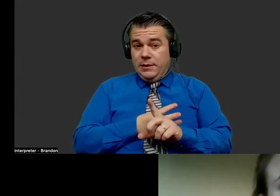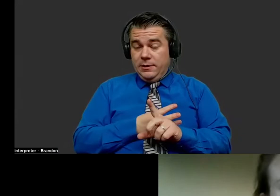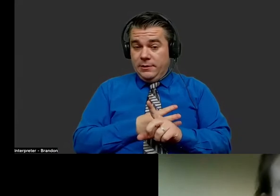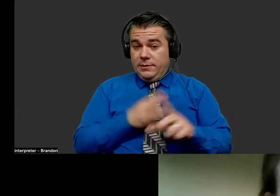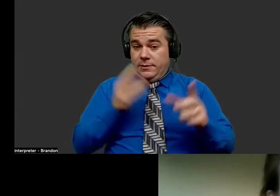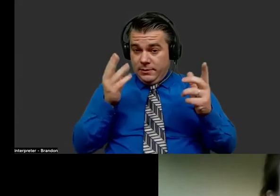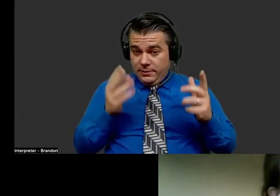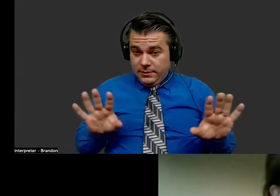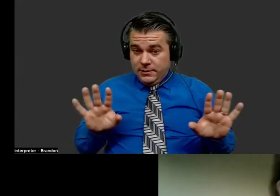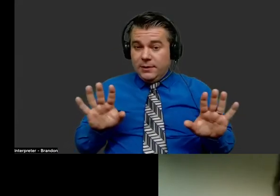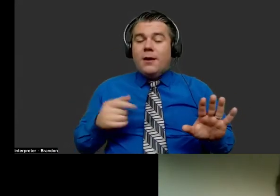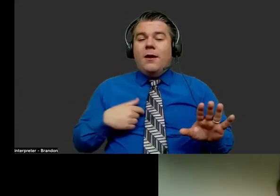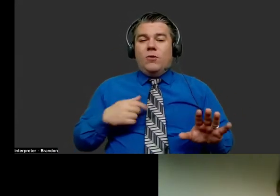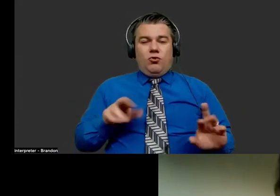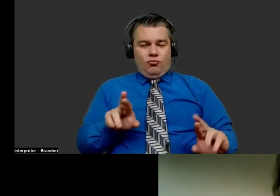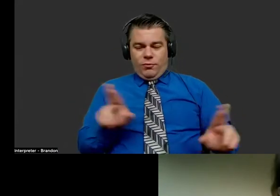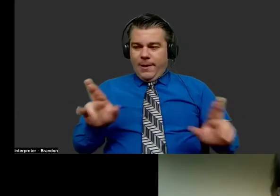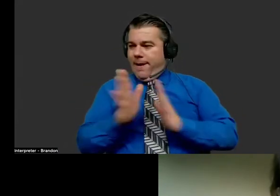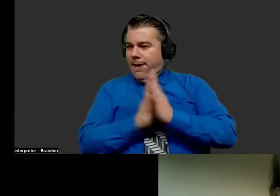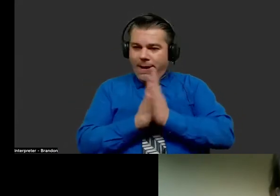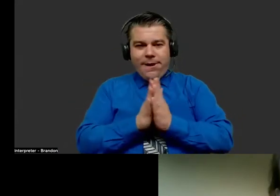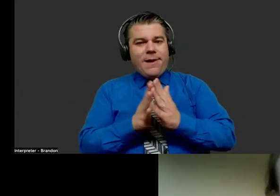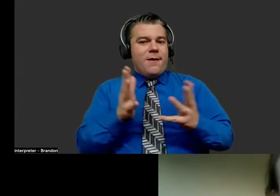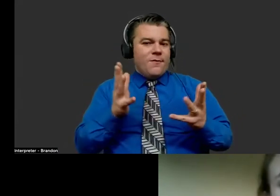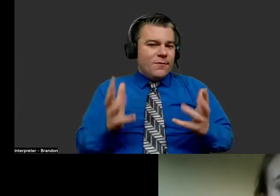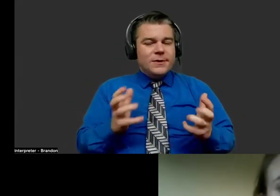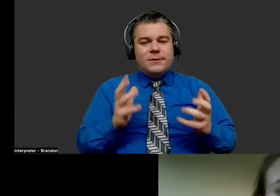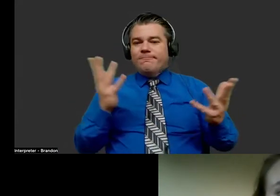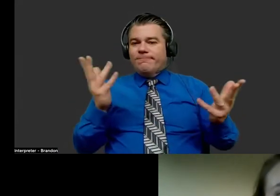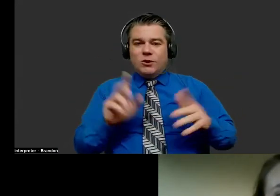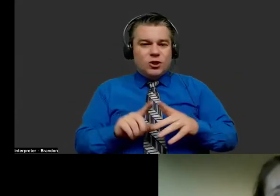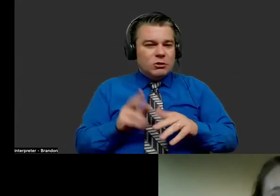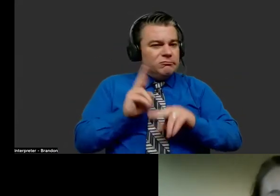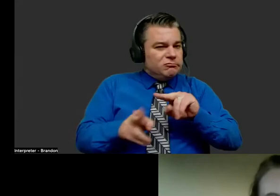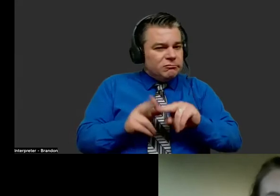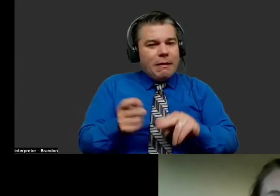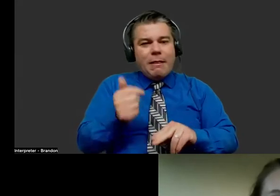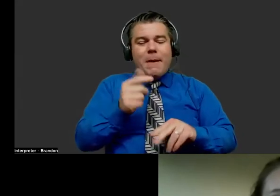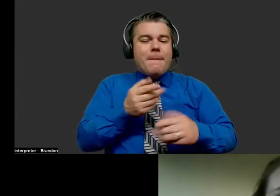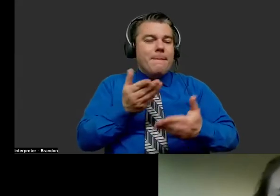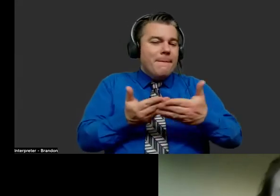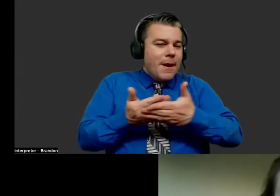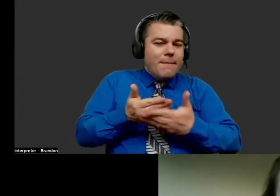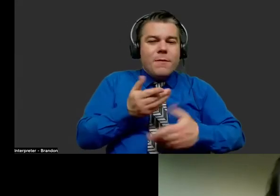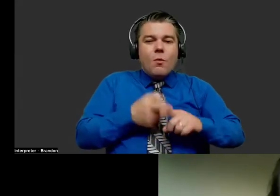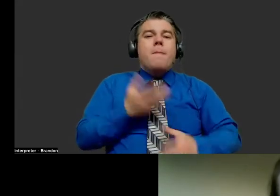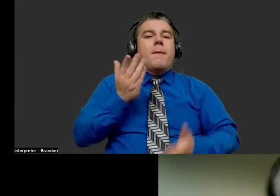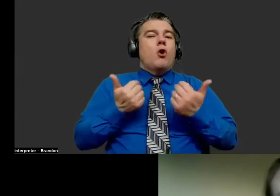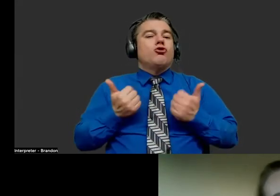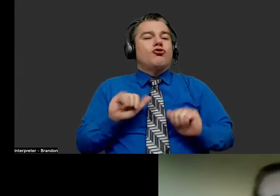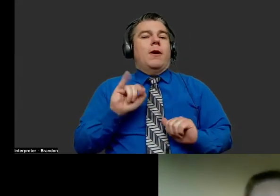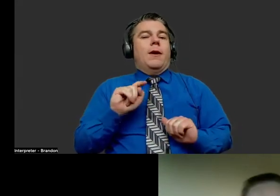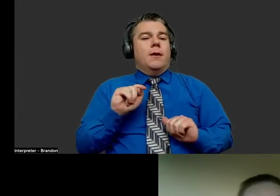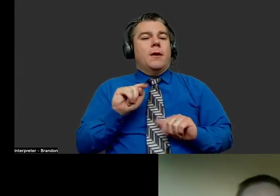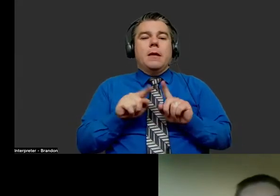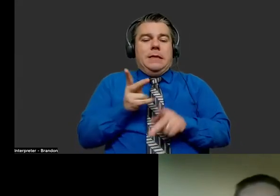and I'm ready to be like, okay, I'm ready to kind of start shedding just a little bit of that baby weight. I might try it and just keep a really